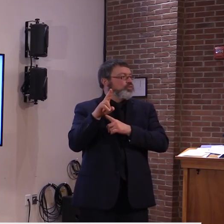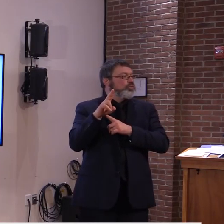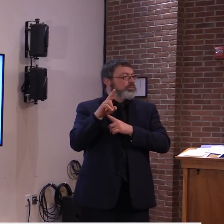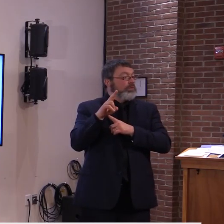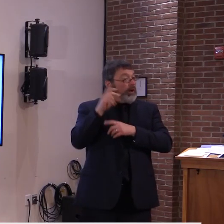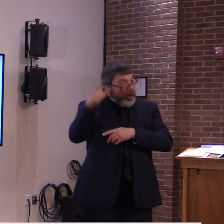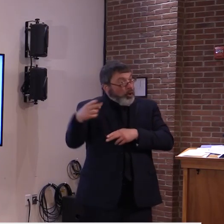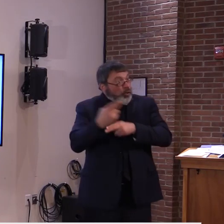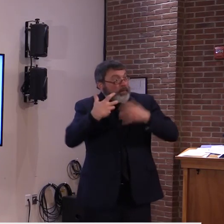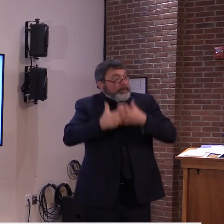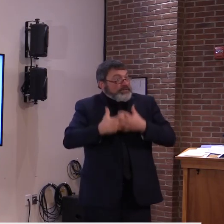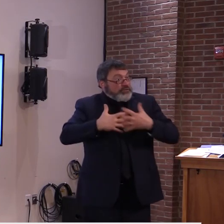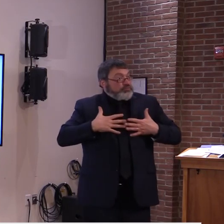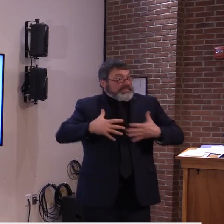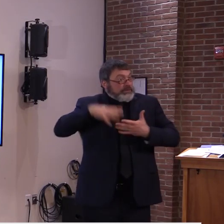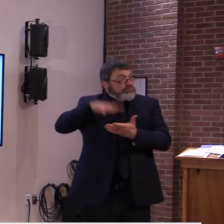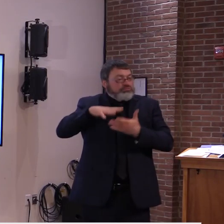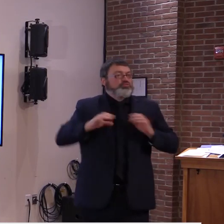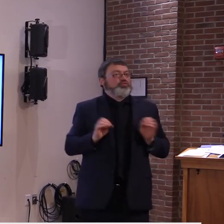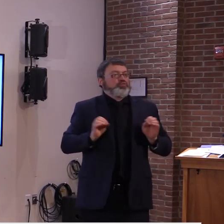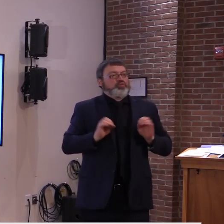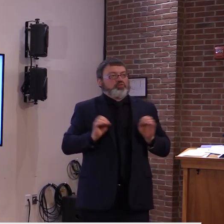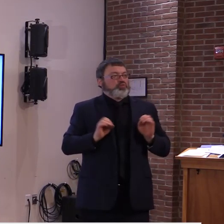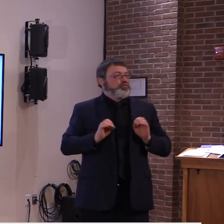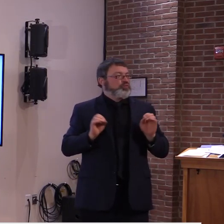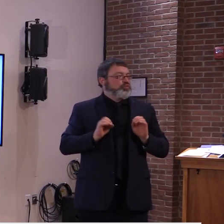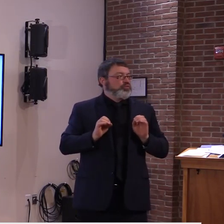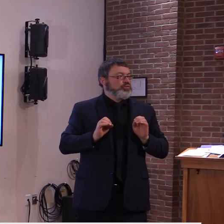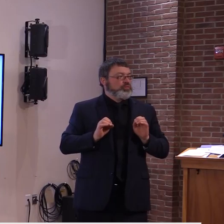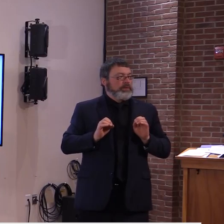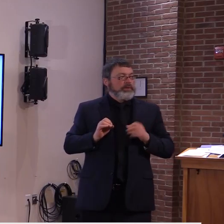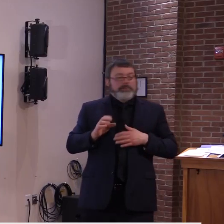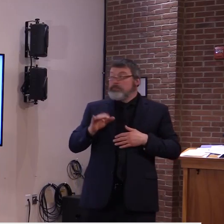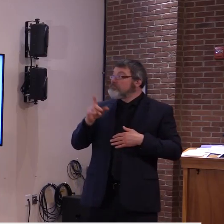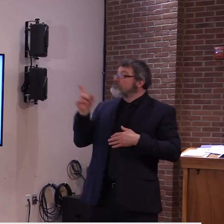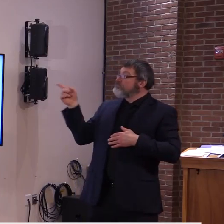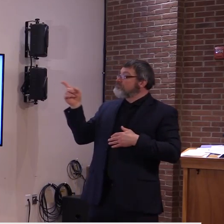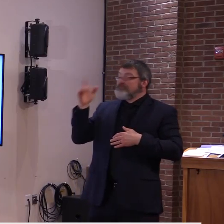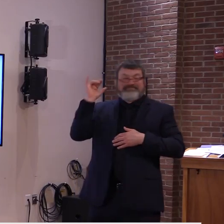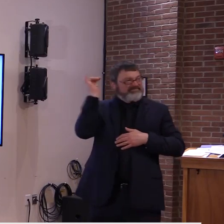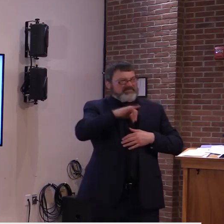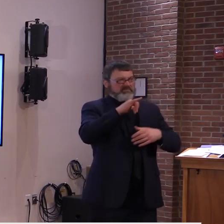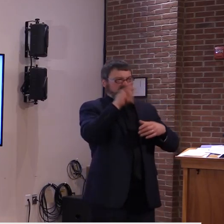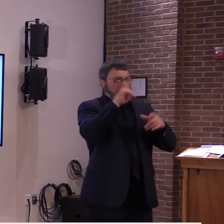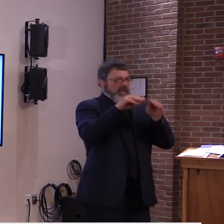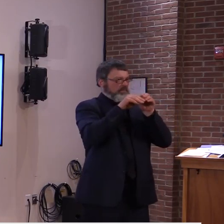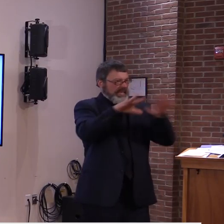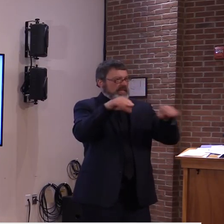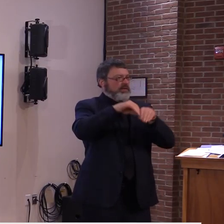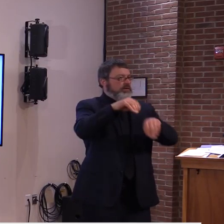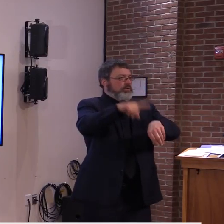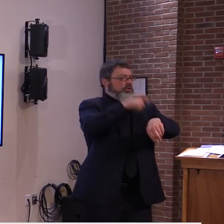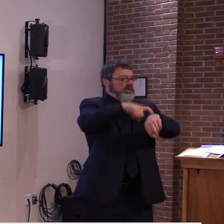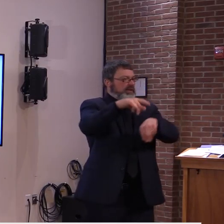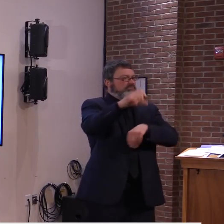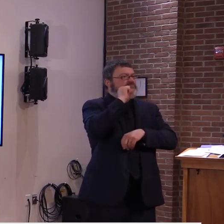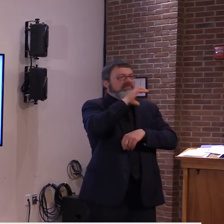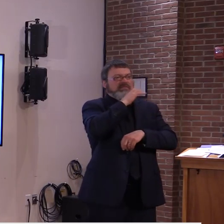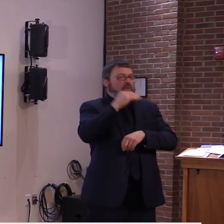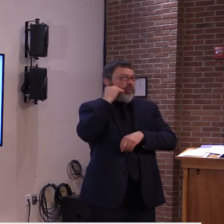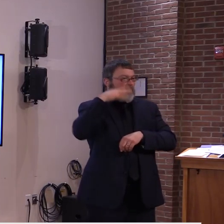reported were in long-term care facilities, and as we've promised, we're now going to present this data twice weekly at